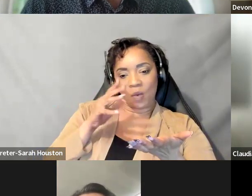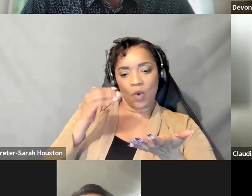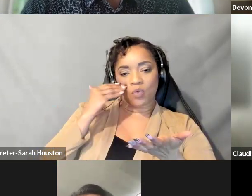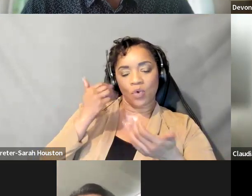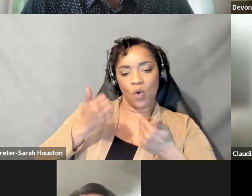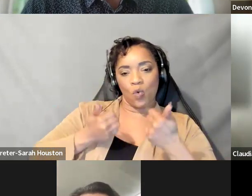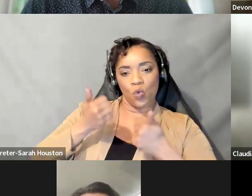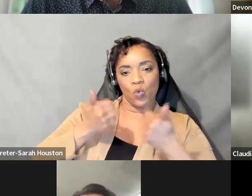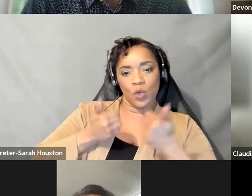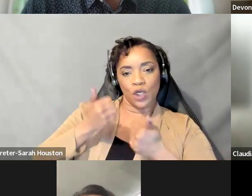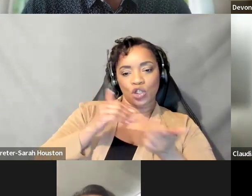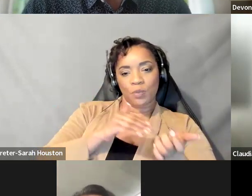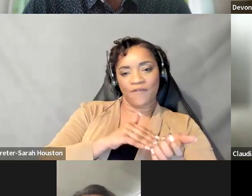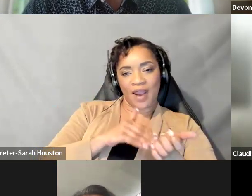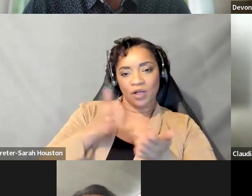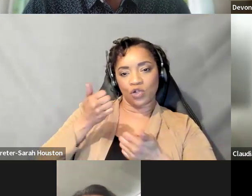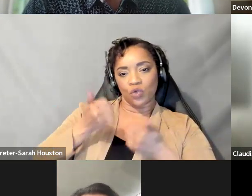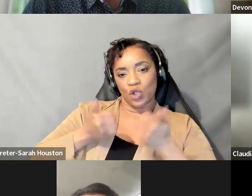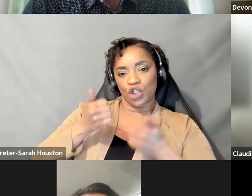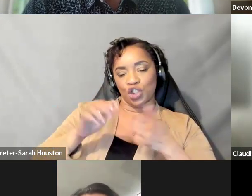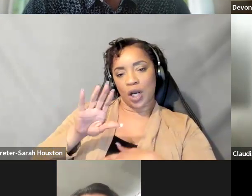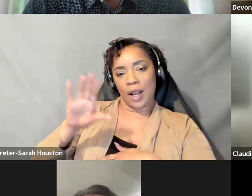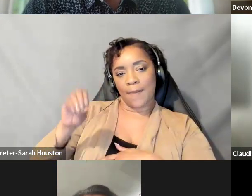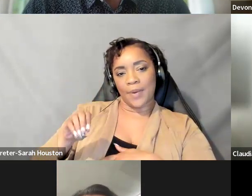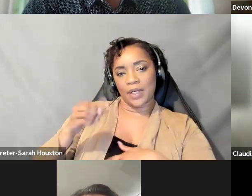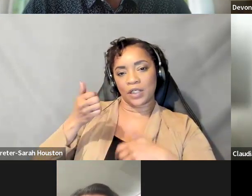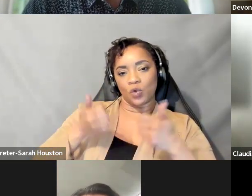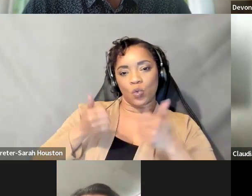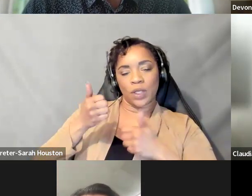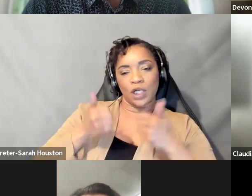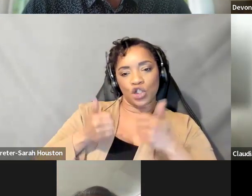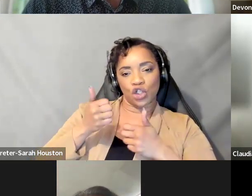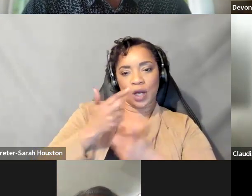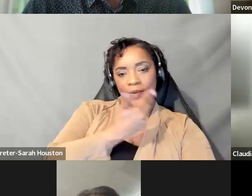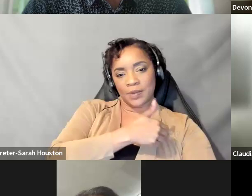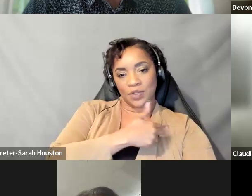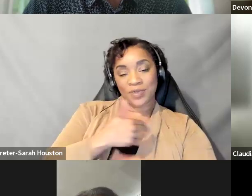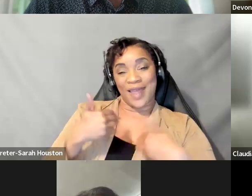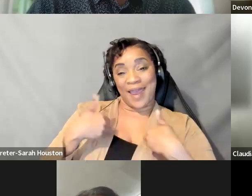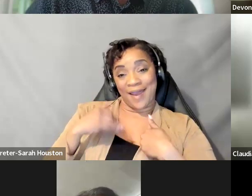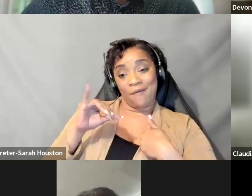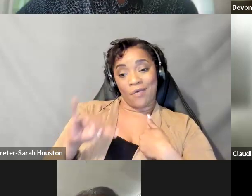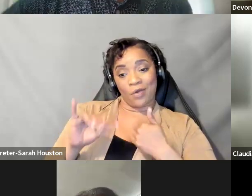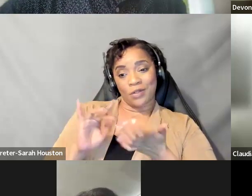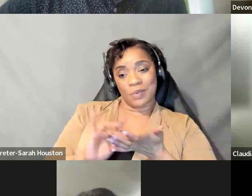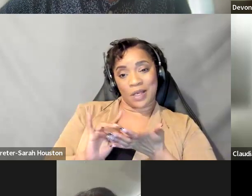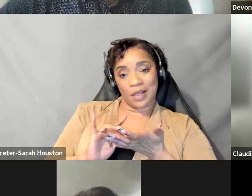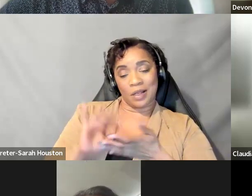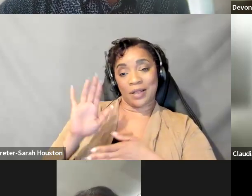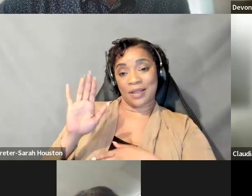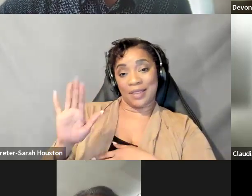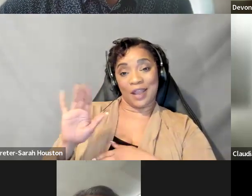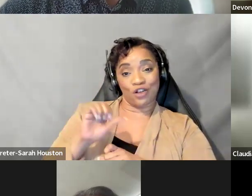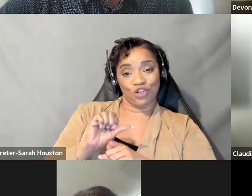which providers, which companies, which, institutions have the medications, and it's their job to get